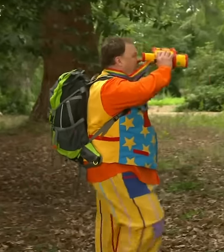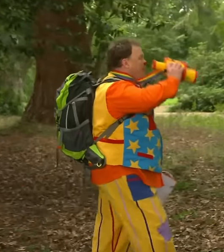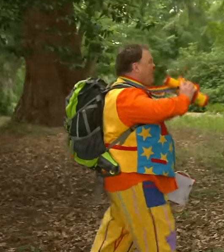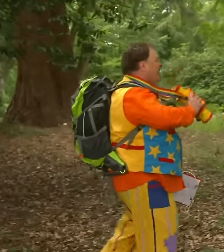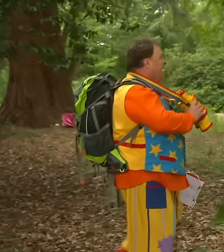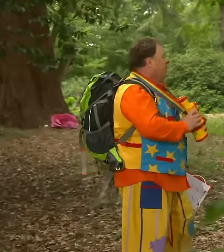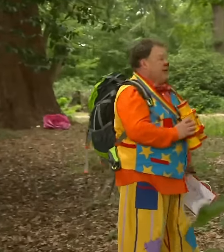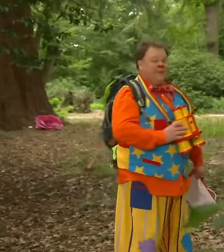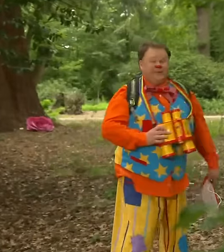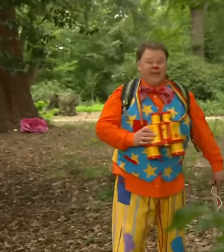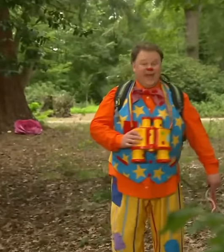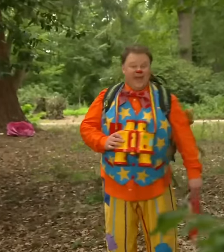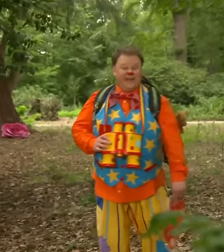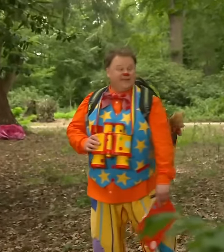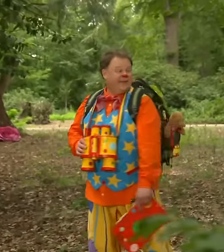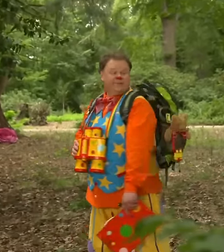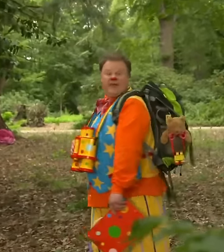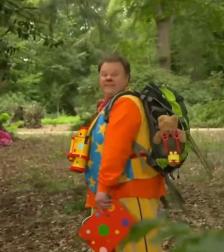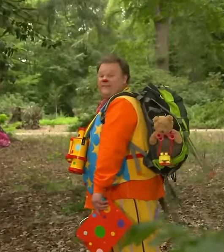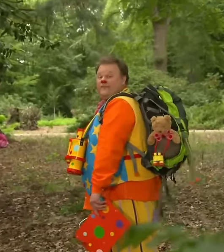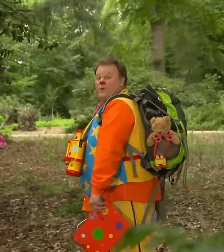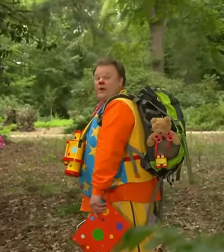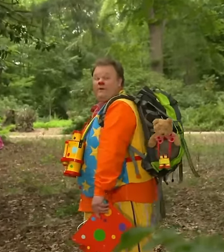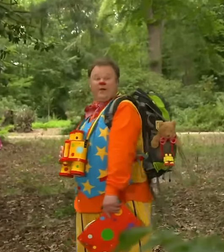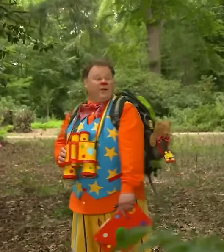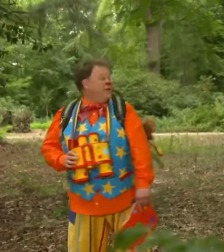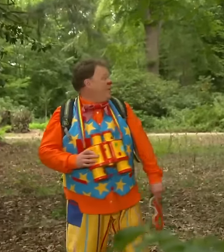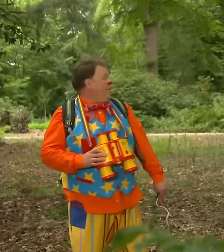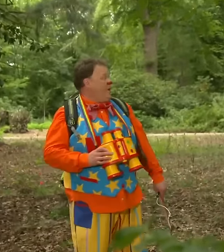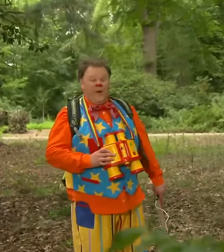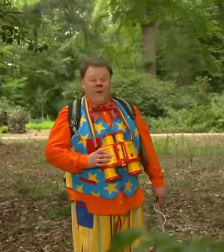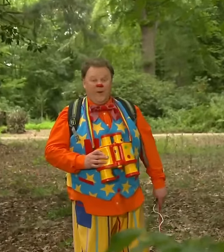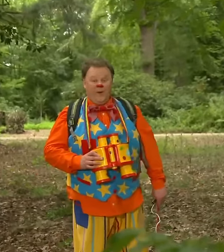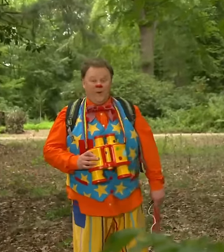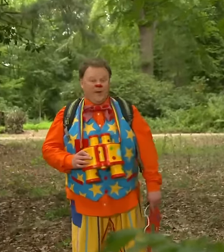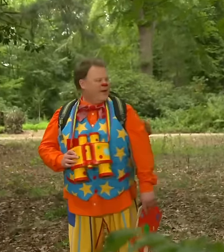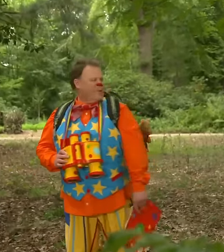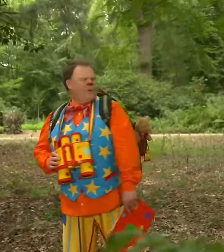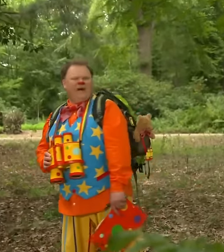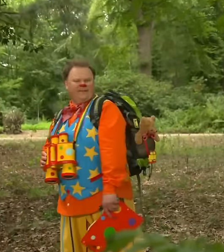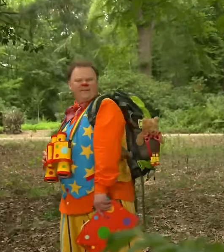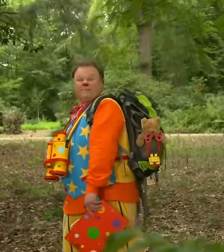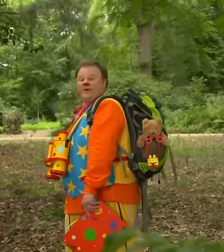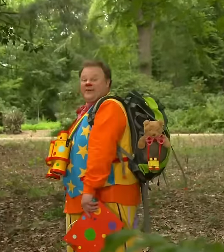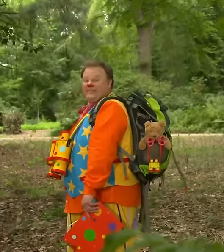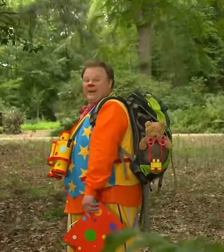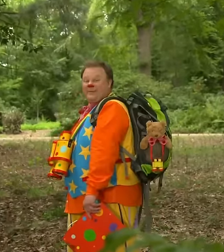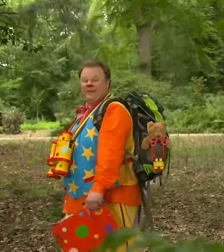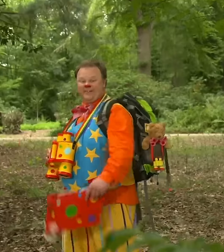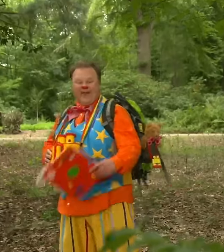Oh, you did. It's a squirrel. Woohoo! Well spotted, Tumble